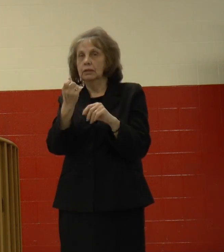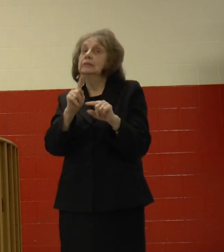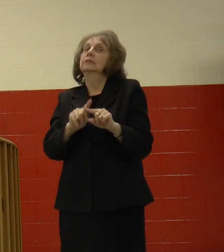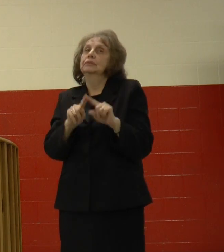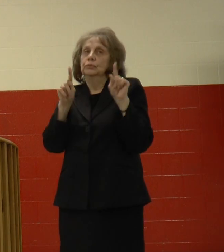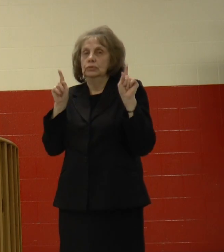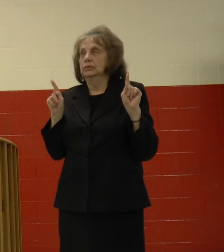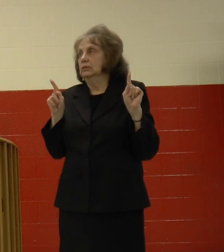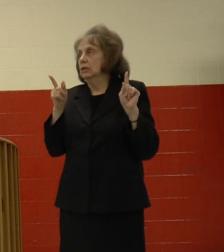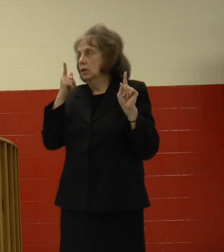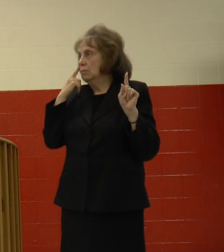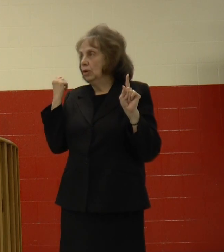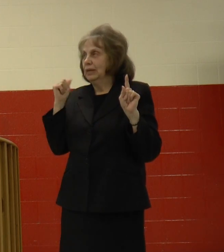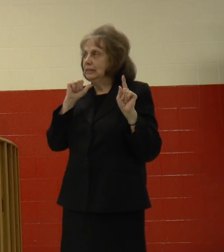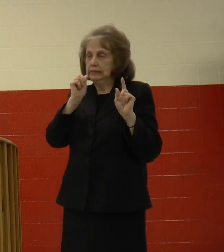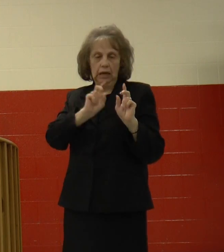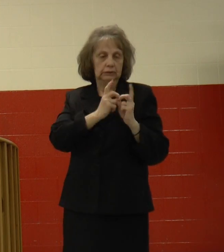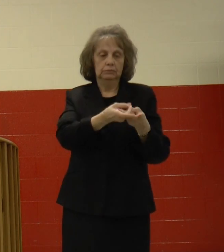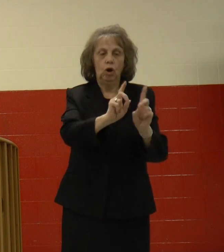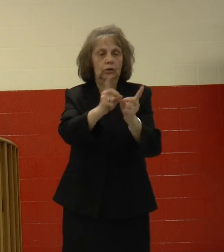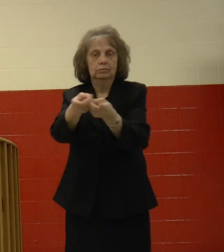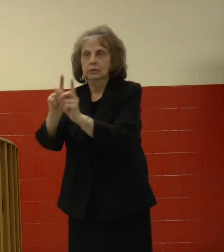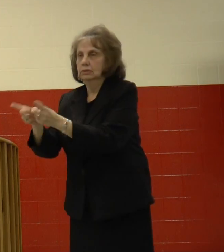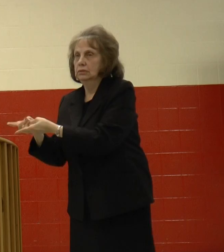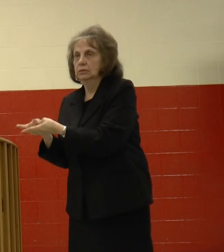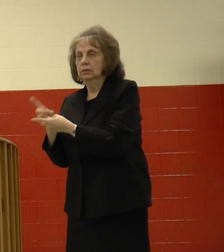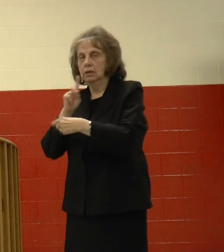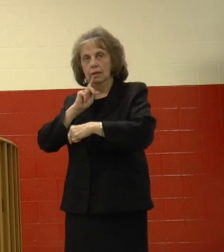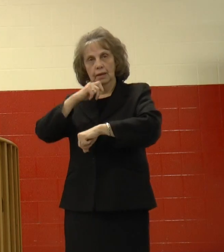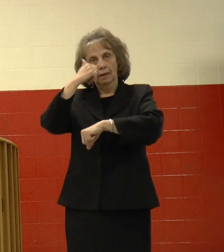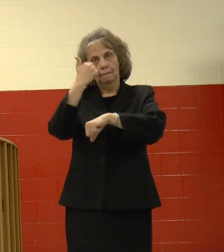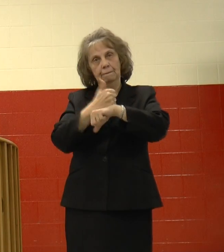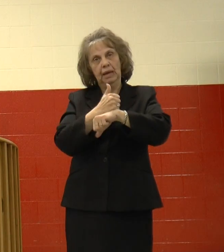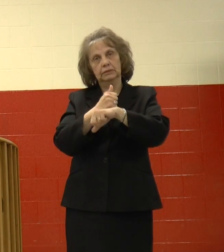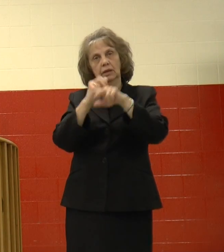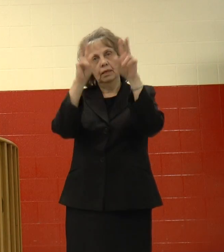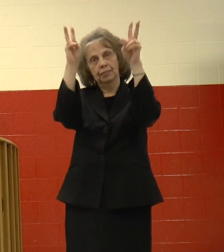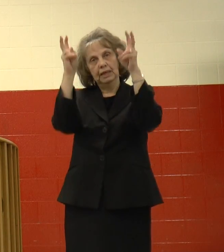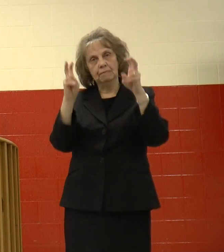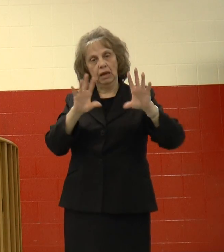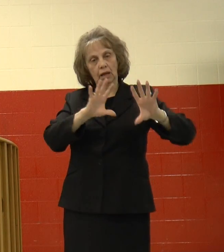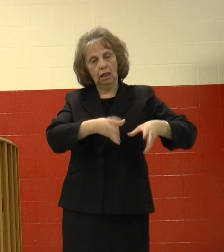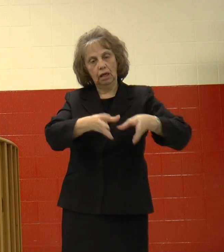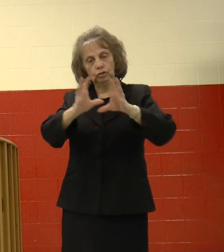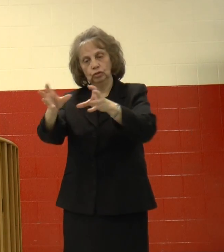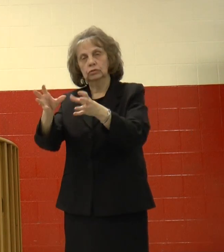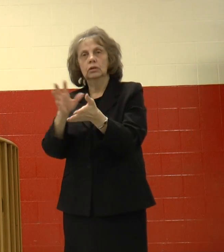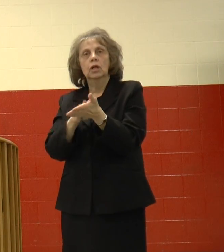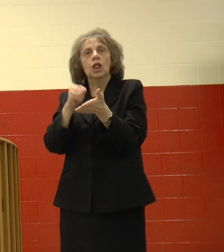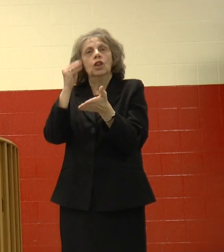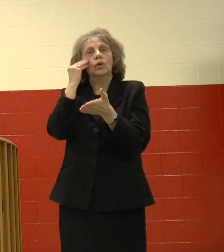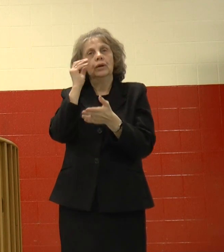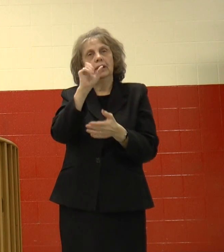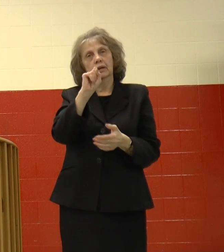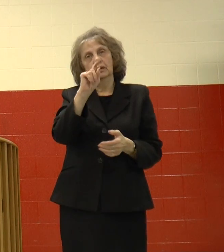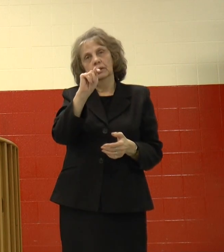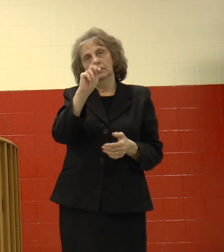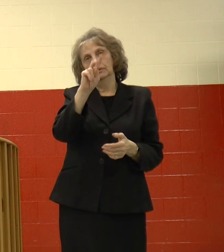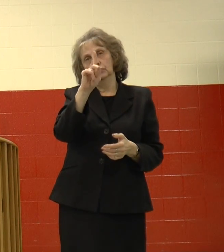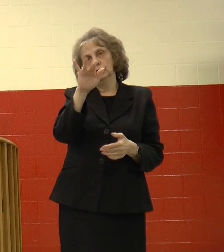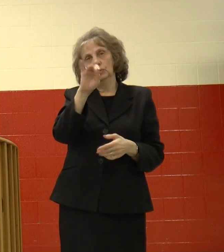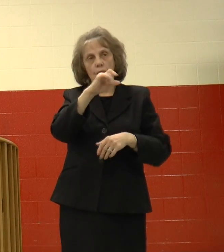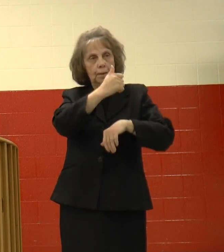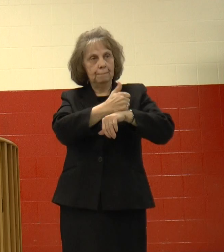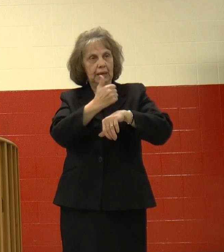different in that it's not the departmental organization. It's based on thematic clusters, what we call learning studios, each based on one